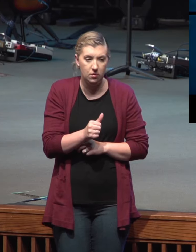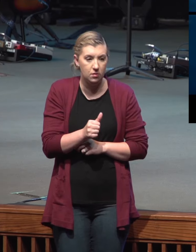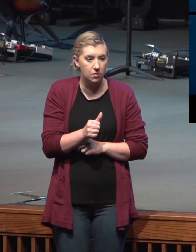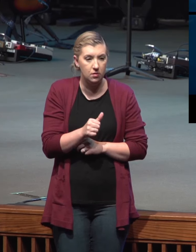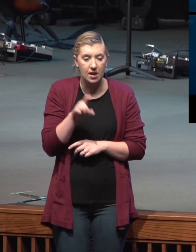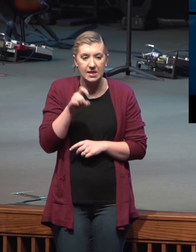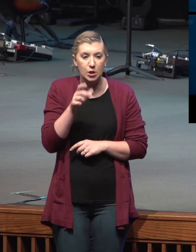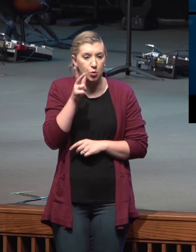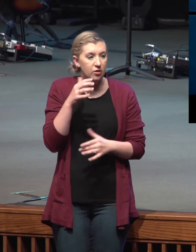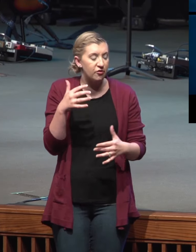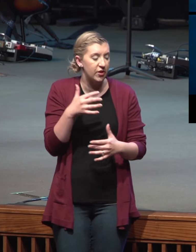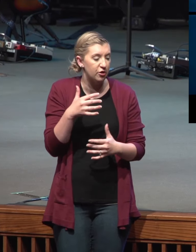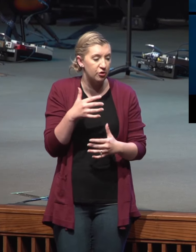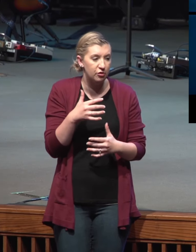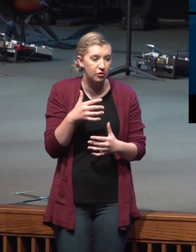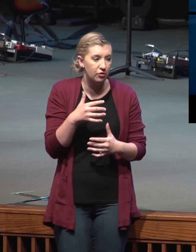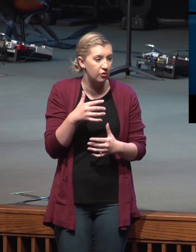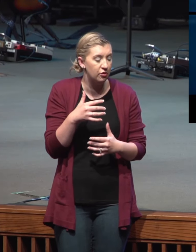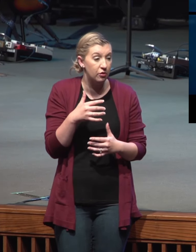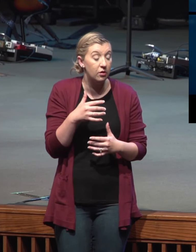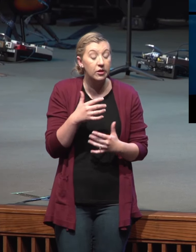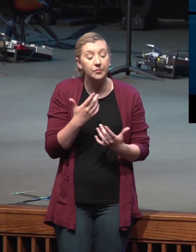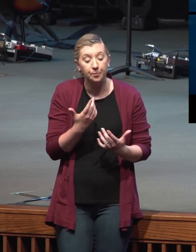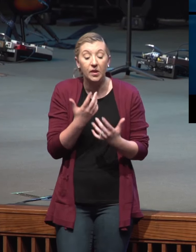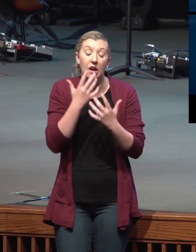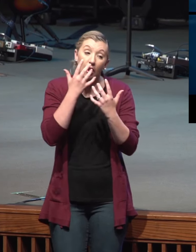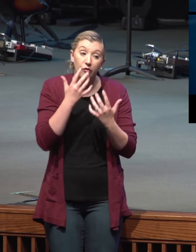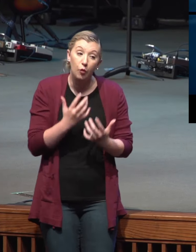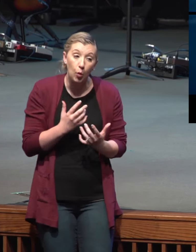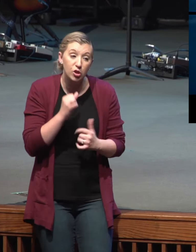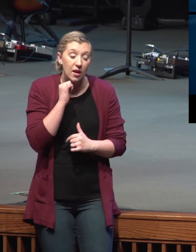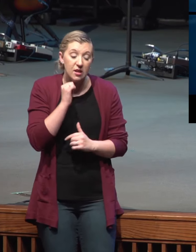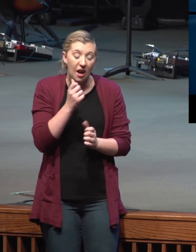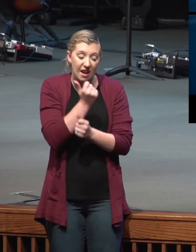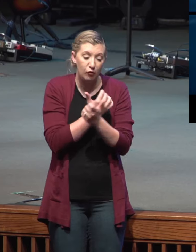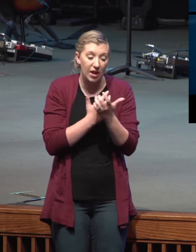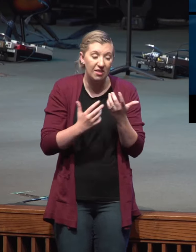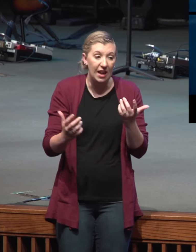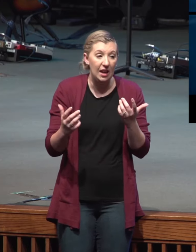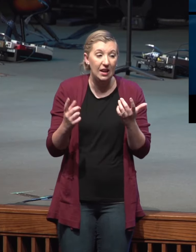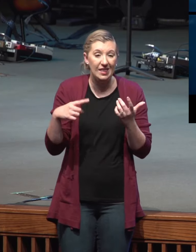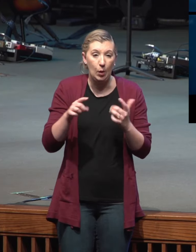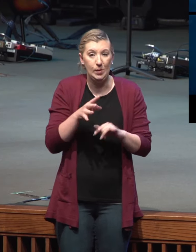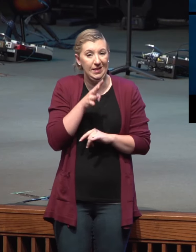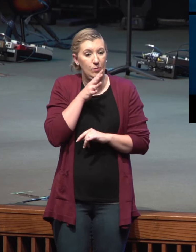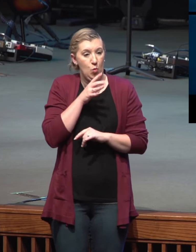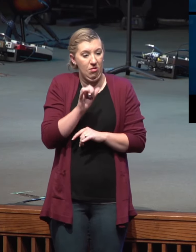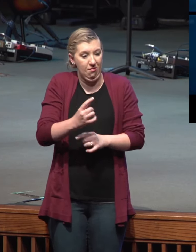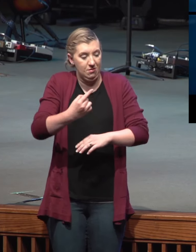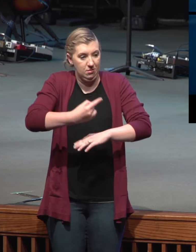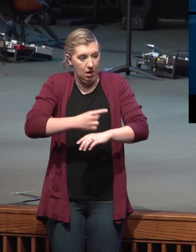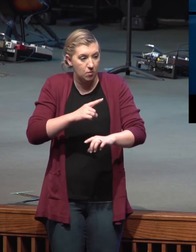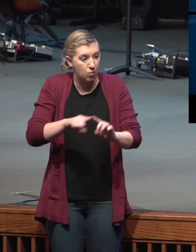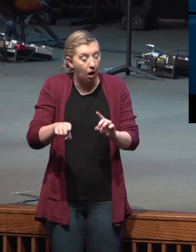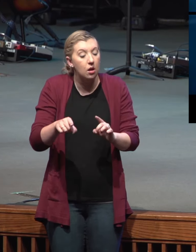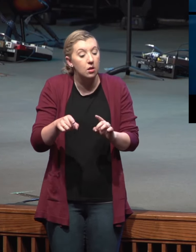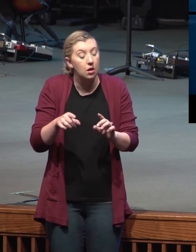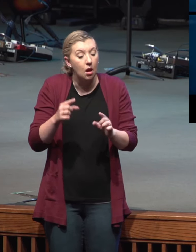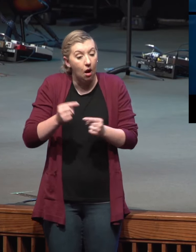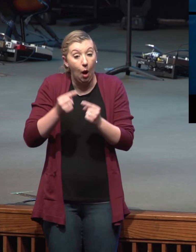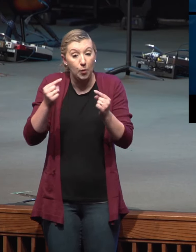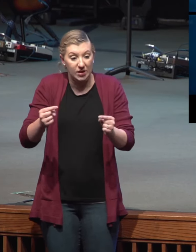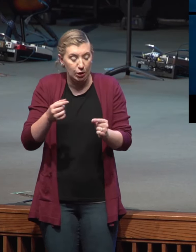need to hear fear. And unfortunately, that is not all that was being peddled that day, but outright